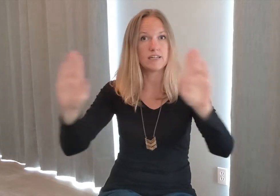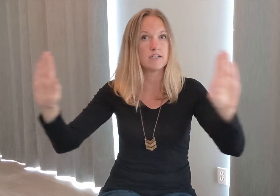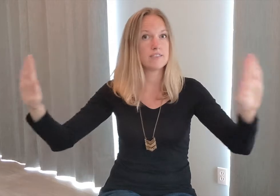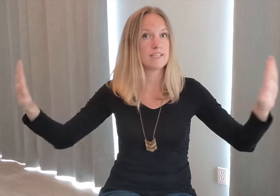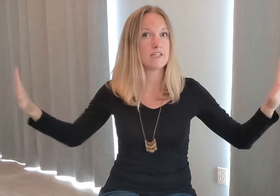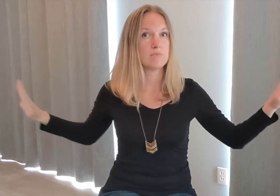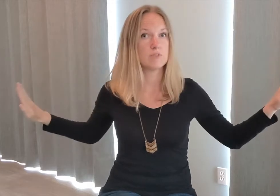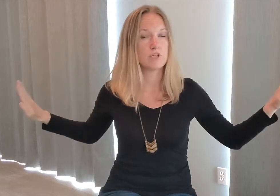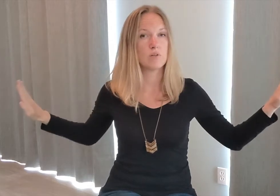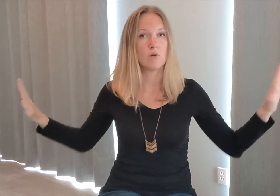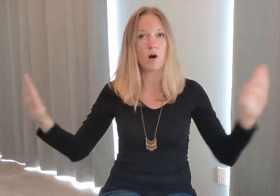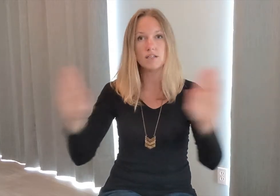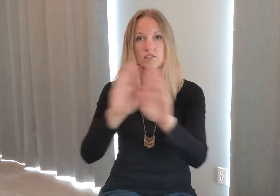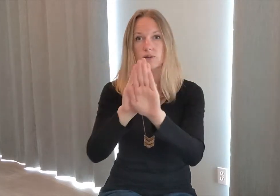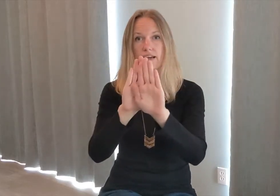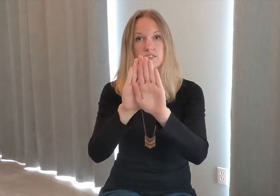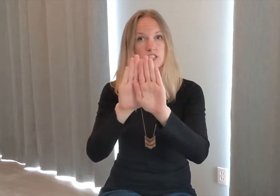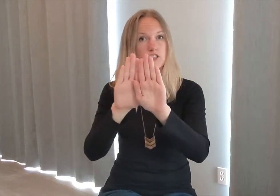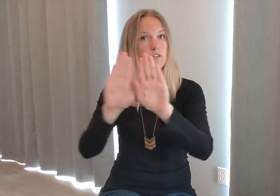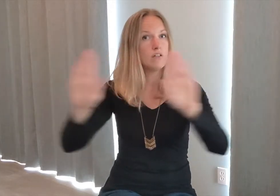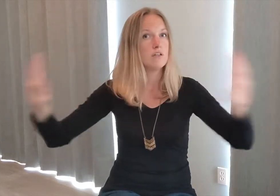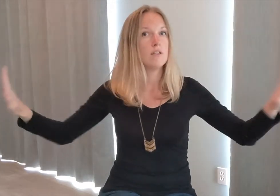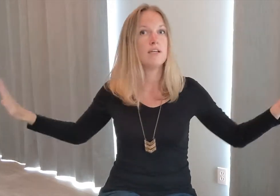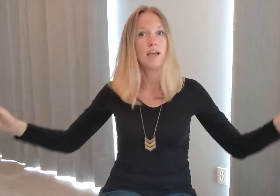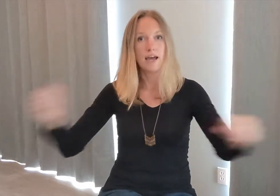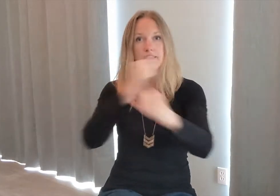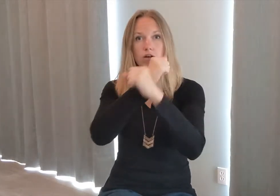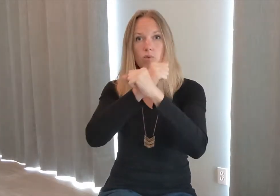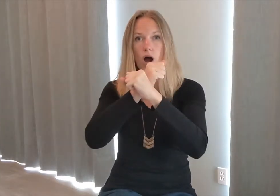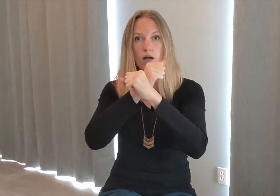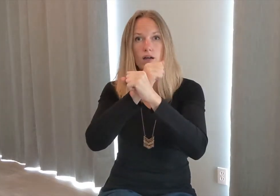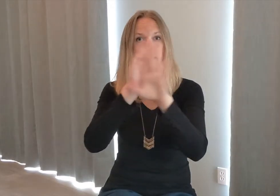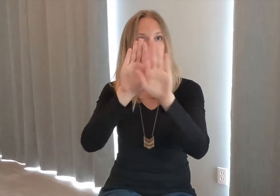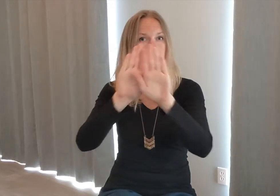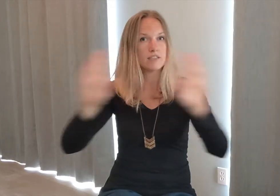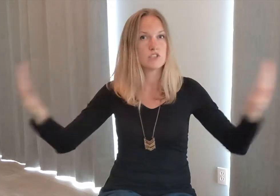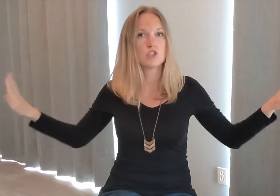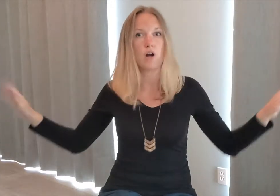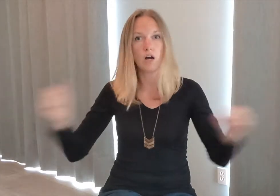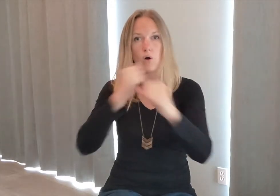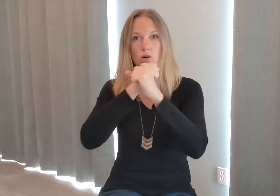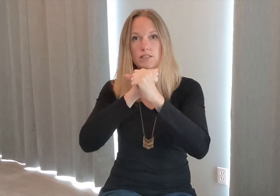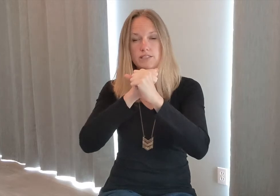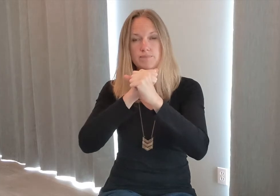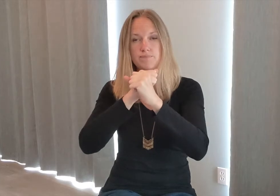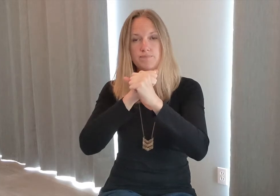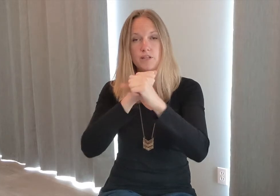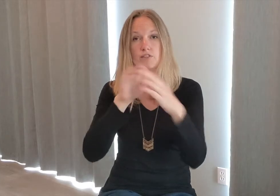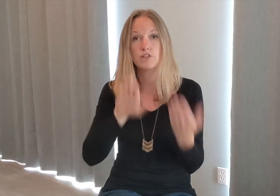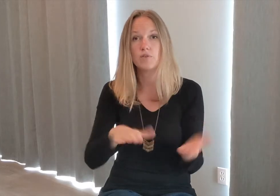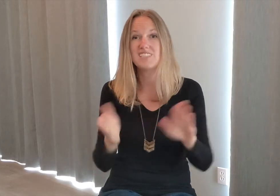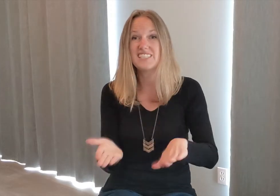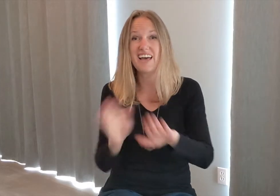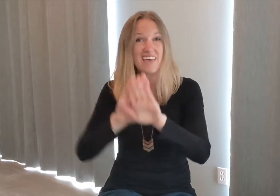it's like you're showing the walls around you, and then a rock, okay? A stronghold. So death had